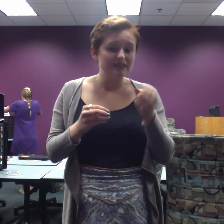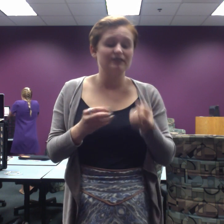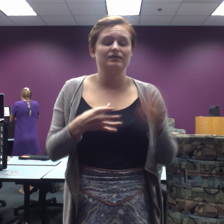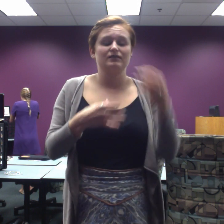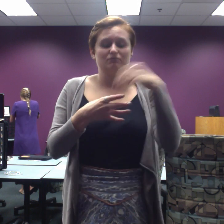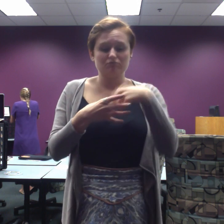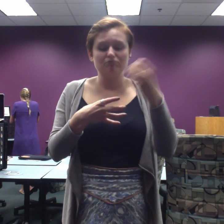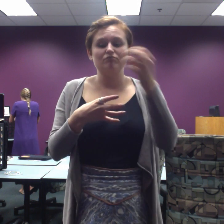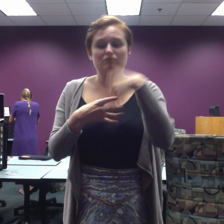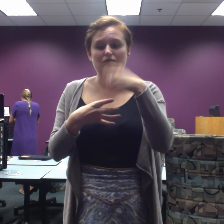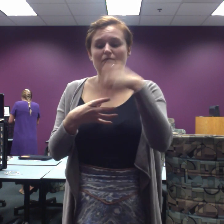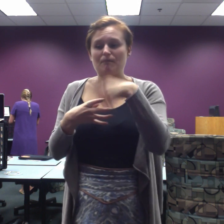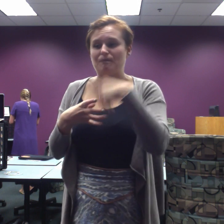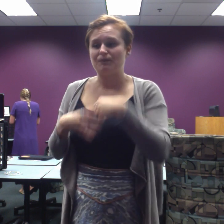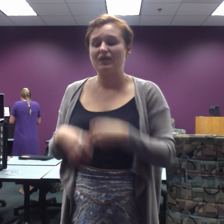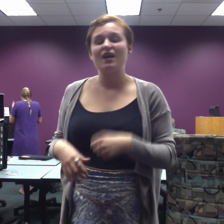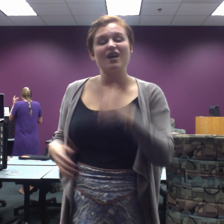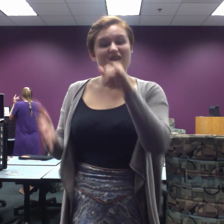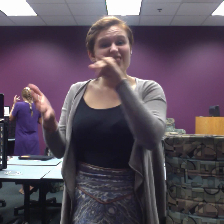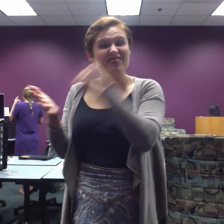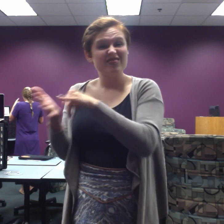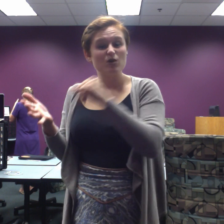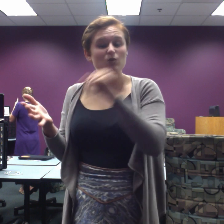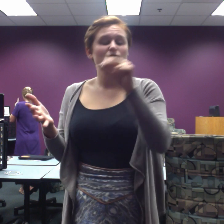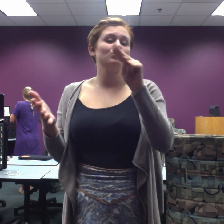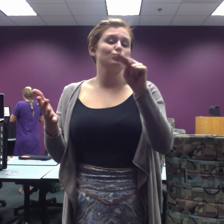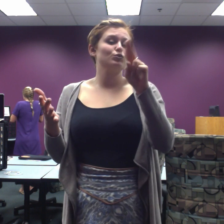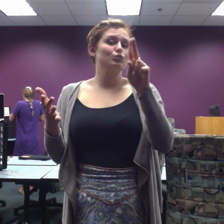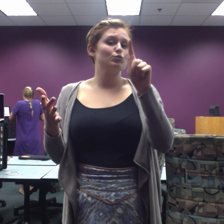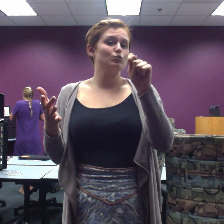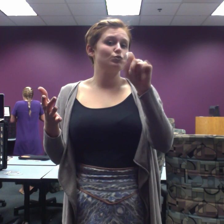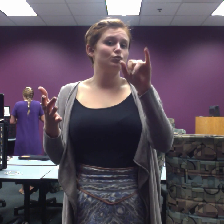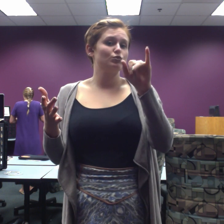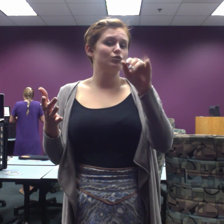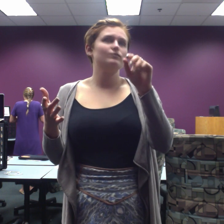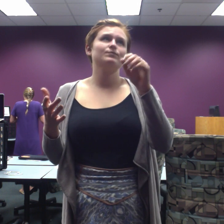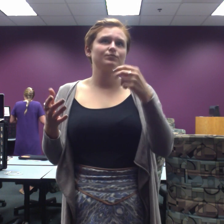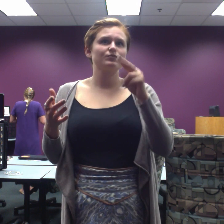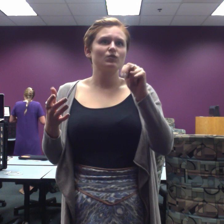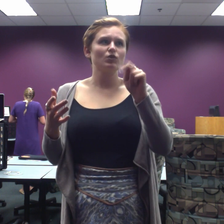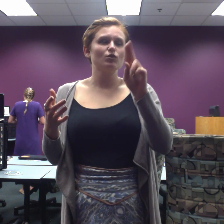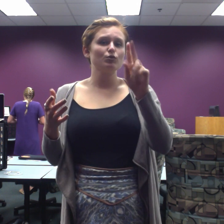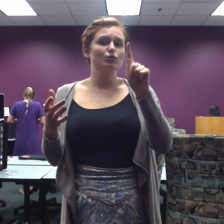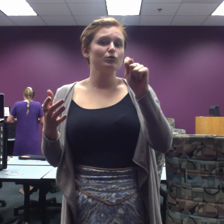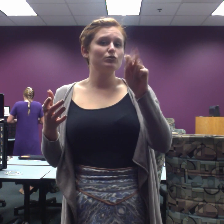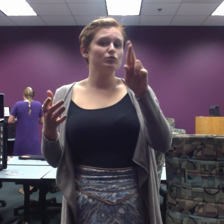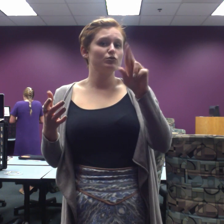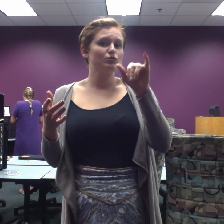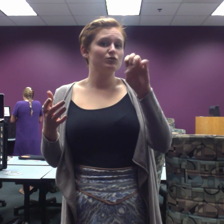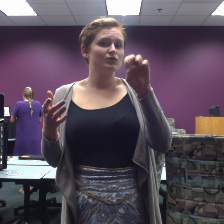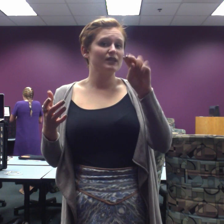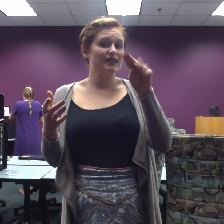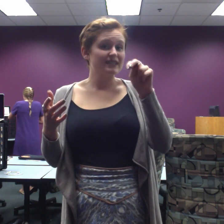into the bloodstream that delivers all those nutrients to our bodies. And that's why you can stay awake and be so fascinated today